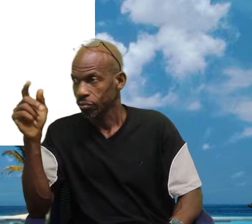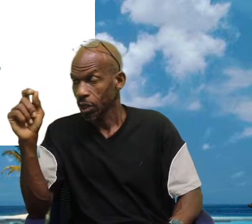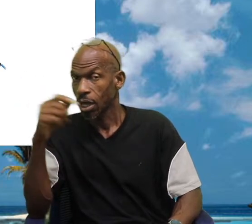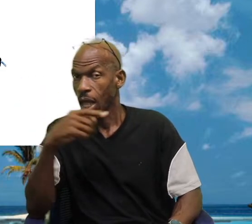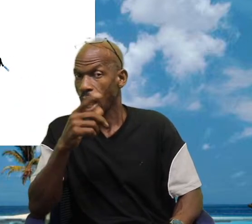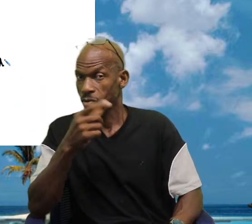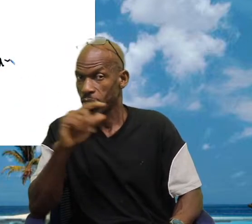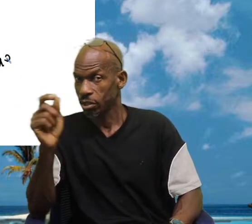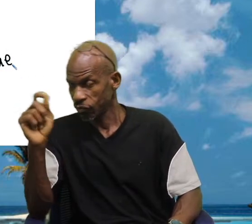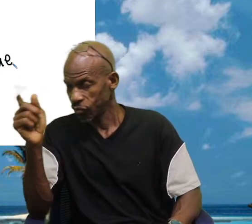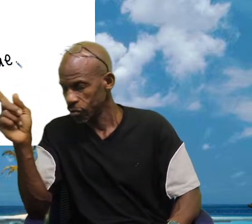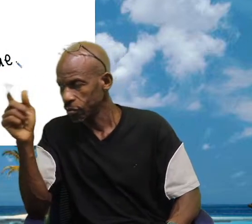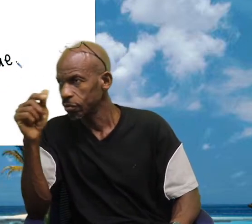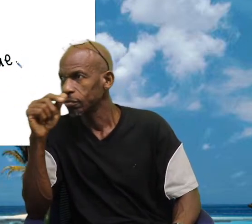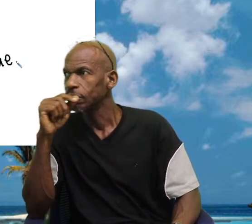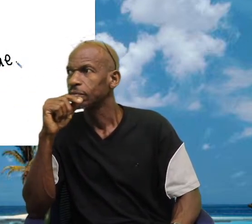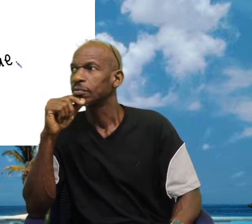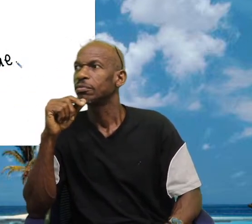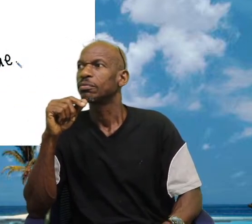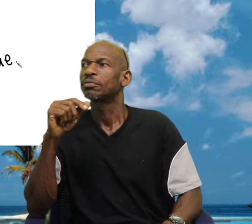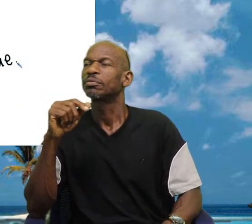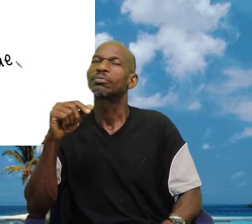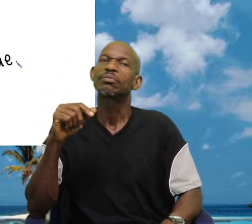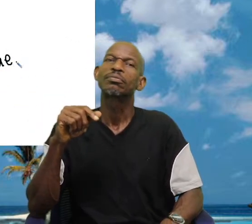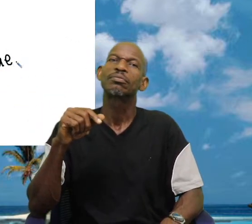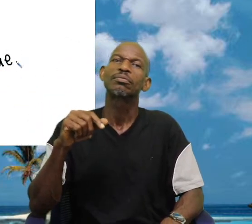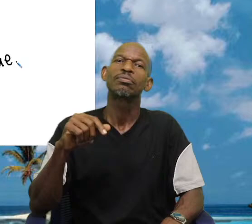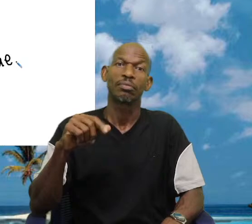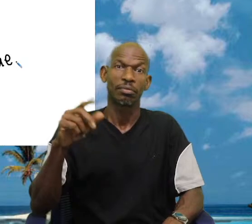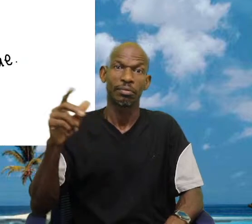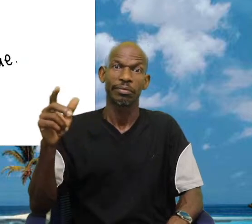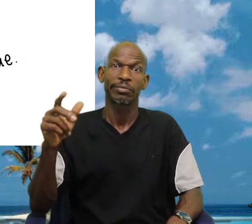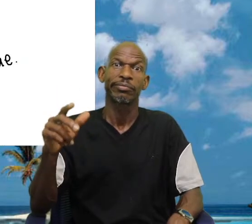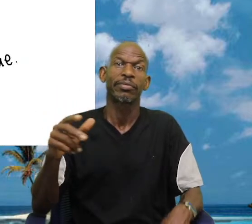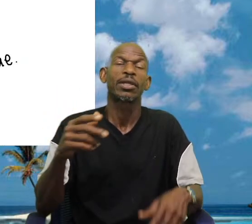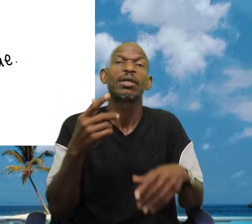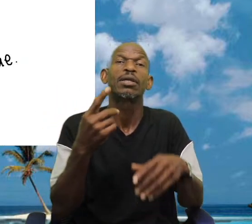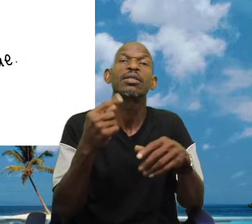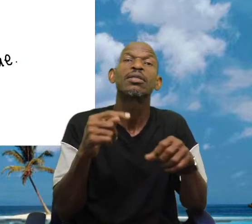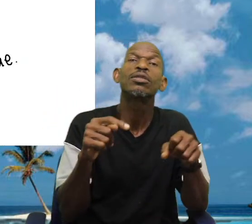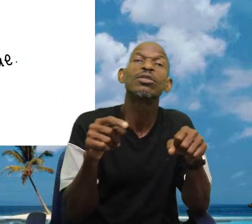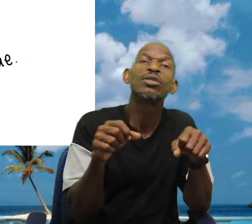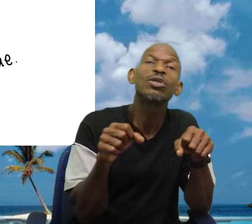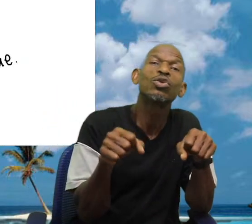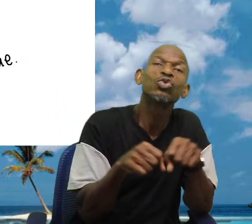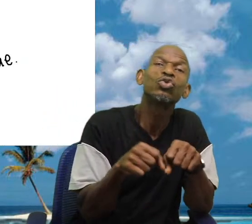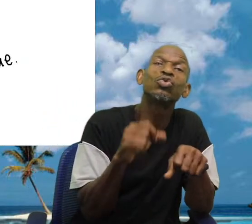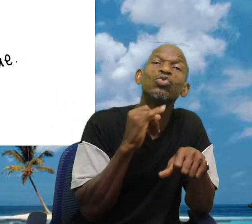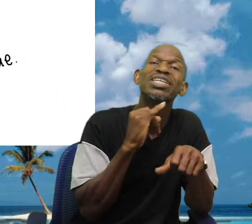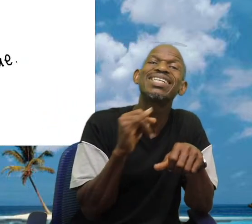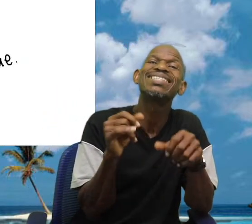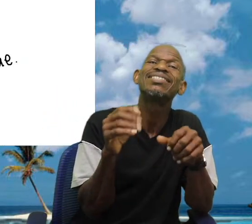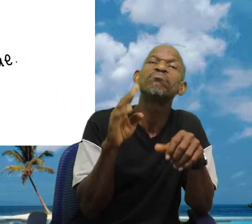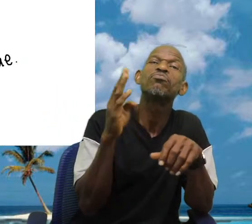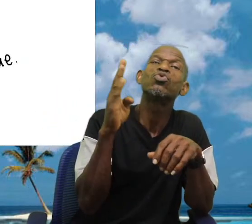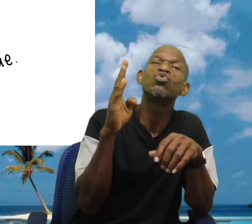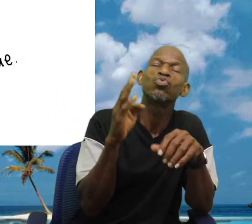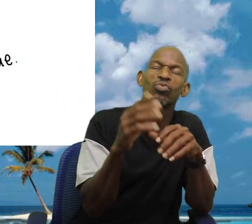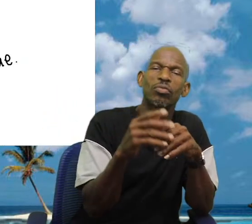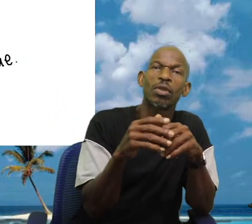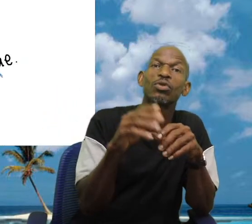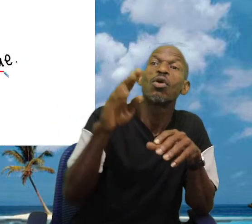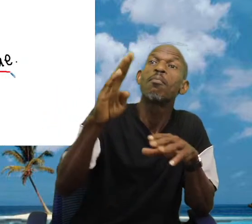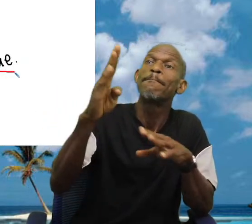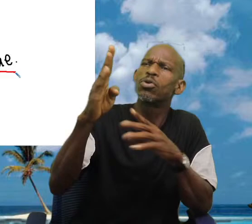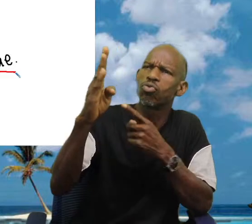That is what we'll say because we know blue is an adjective. This word blue is an adjective, and